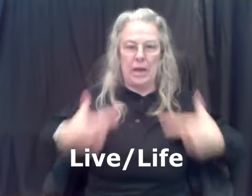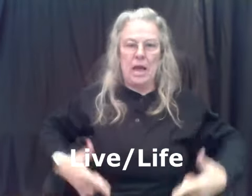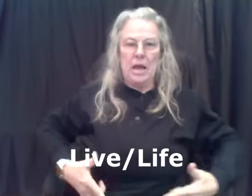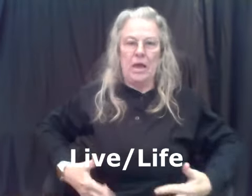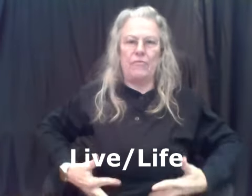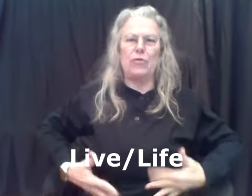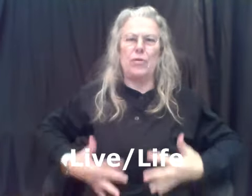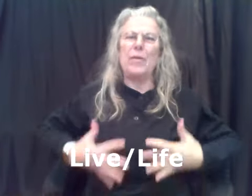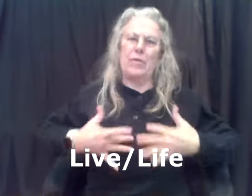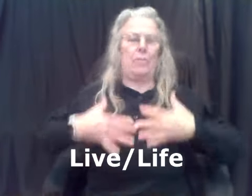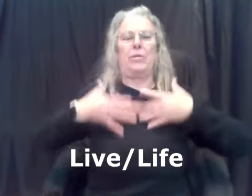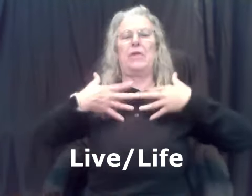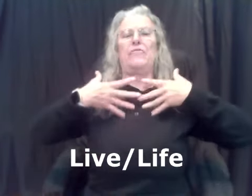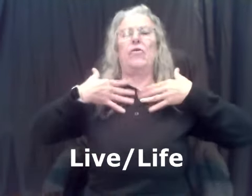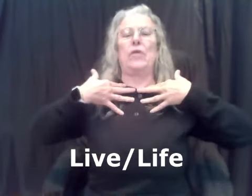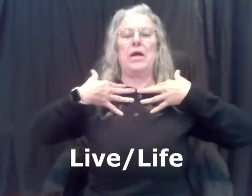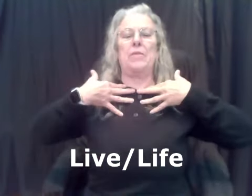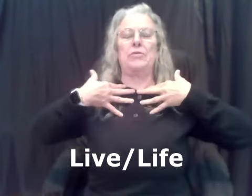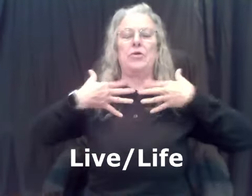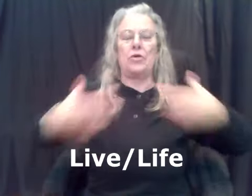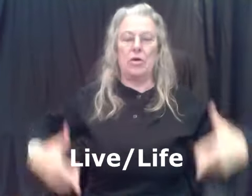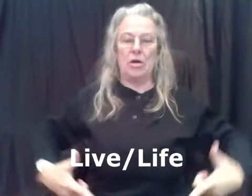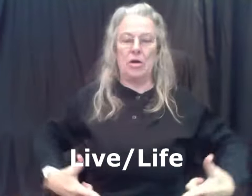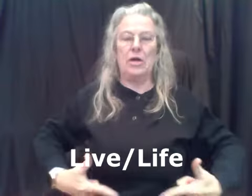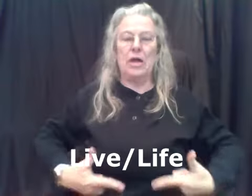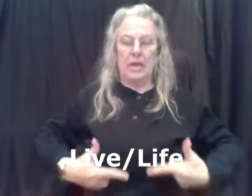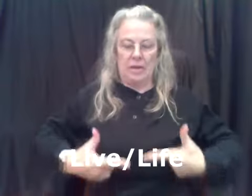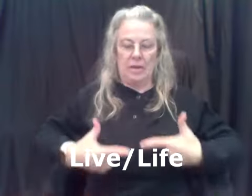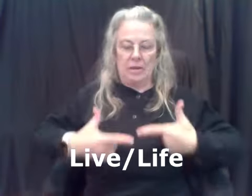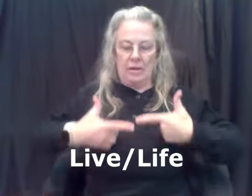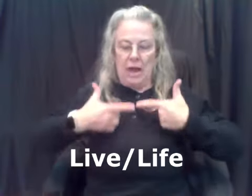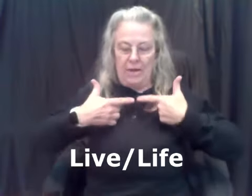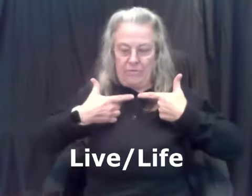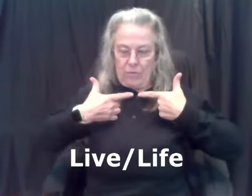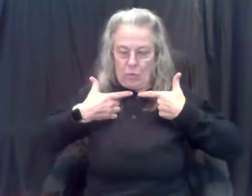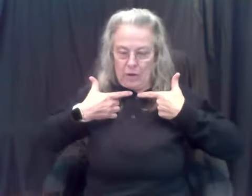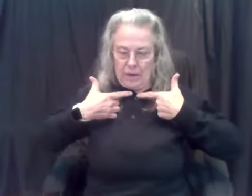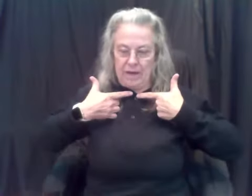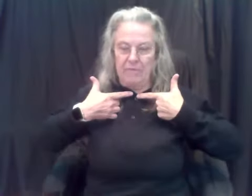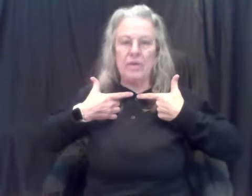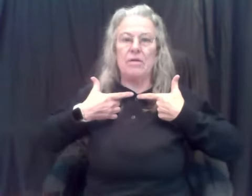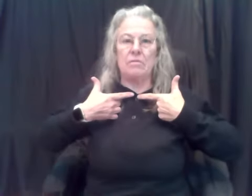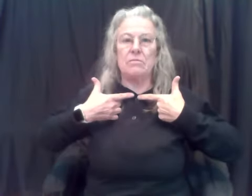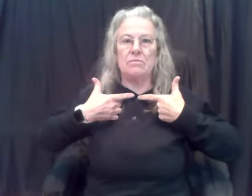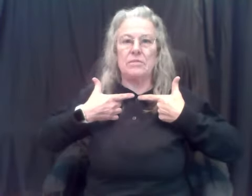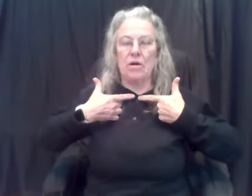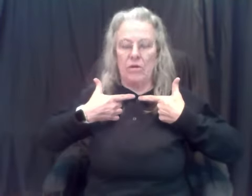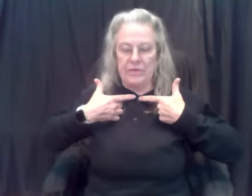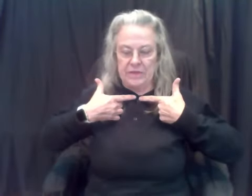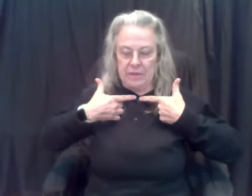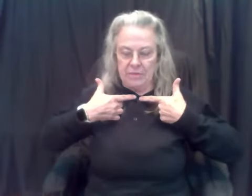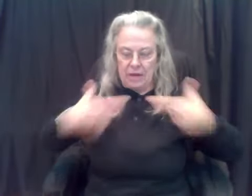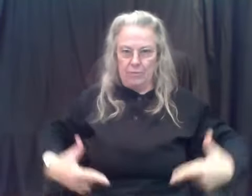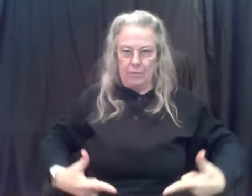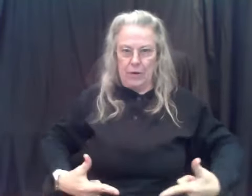if you remember the blood flowing up to your heart life or live they're all the same thing bring it